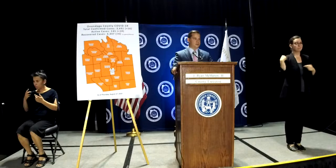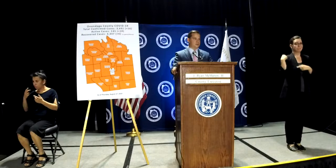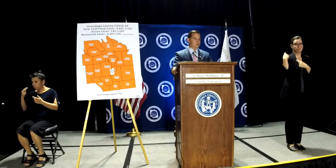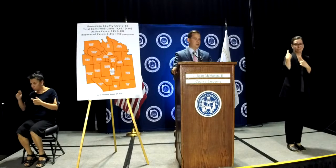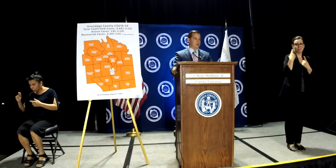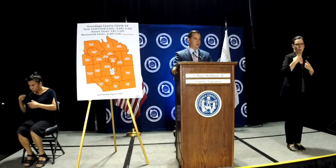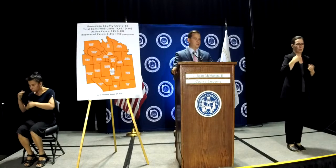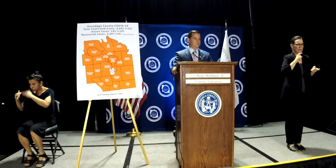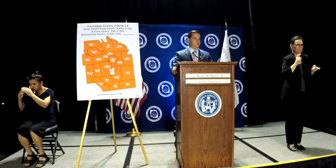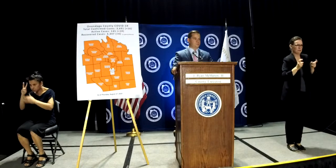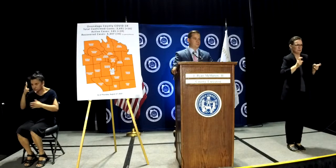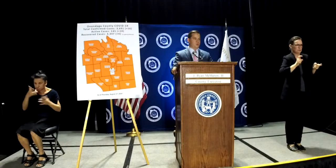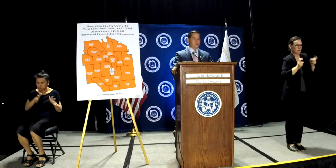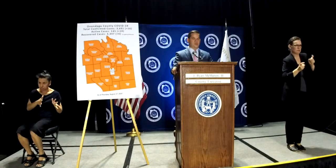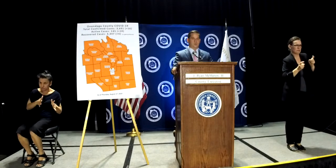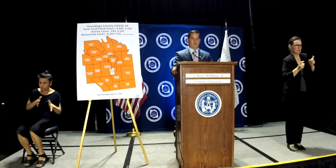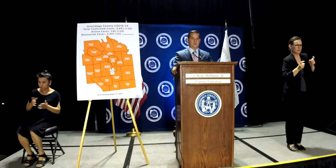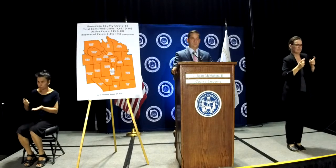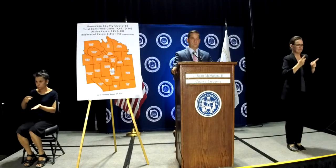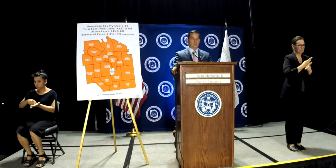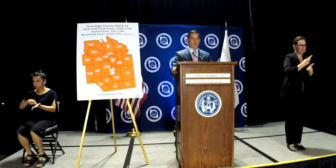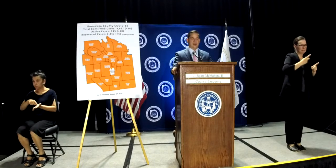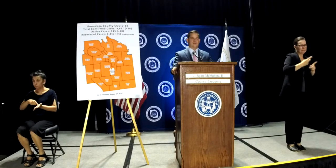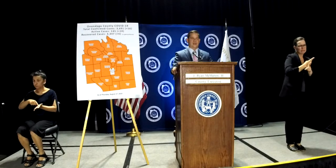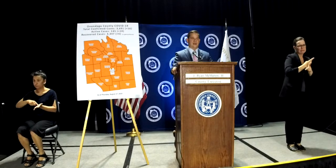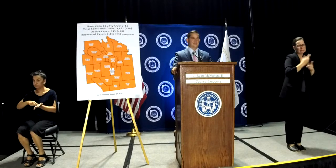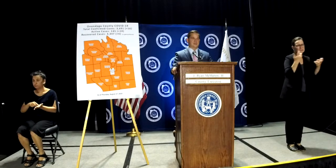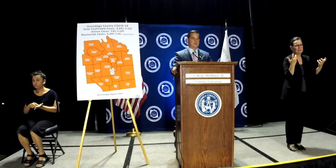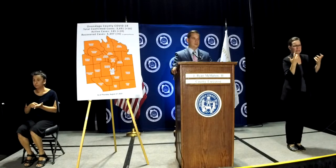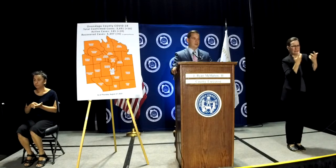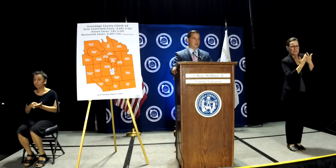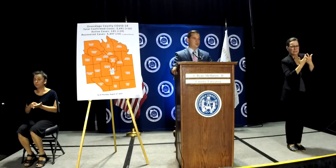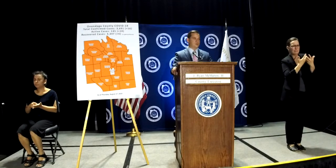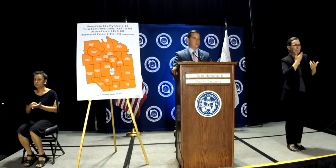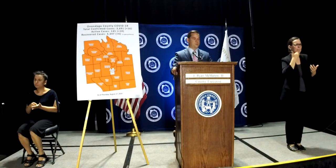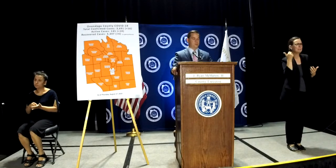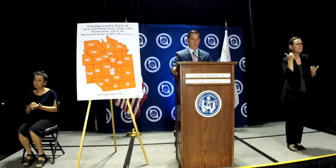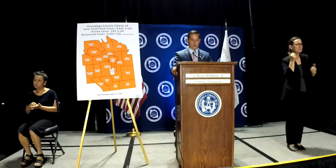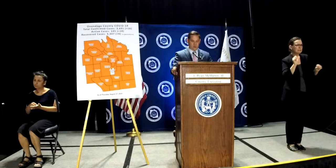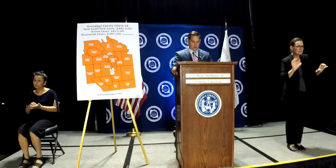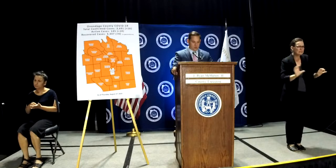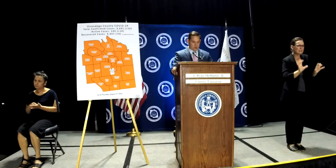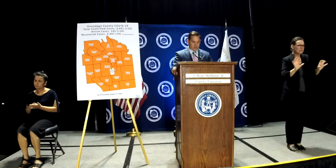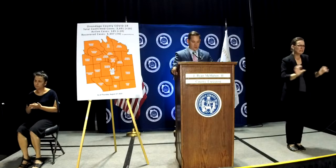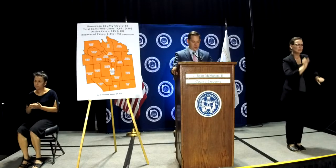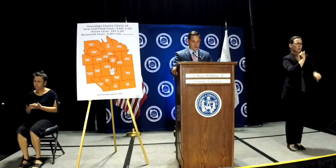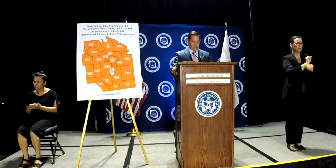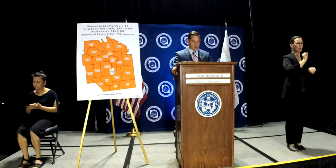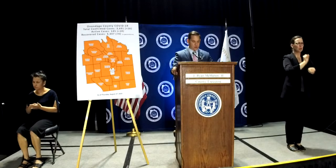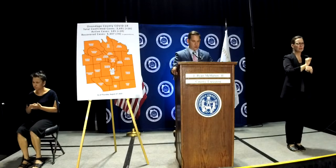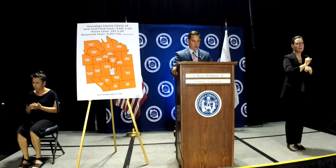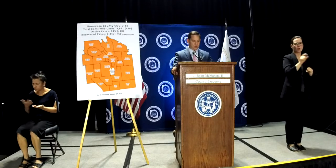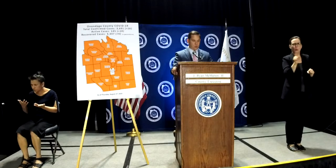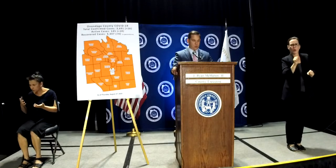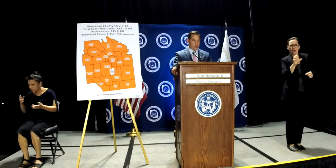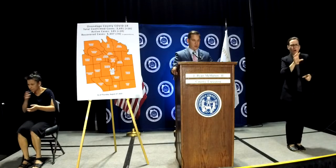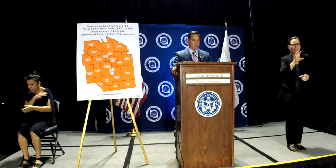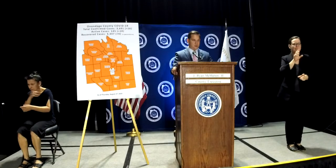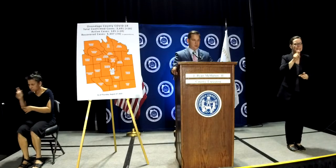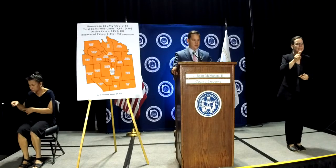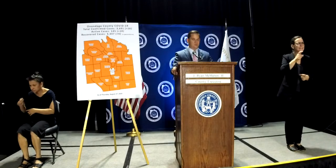at this. In the beginning, the question was, do you have tests? And can you test people? And then it transitioned